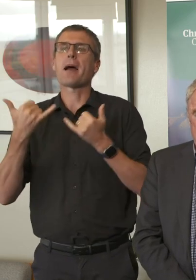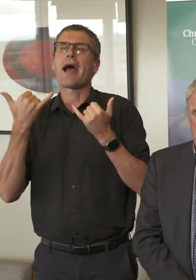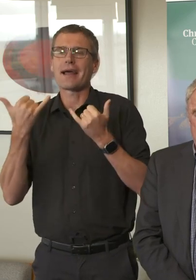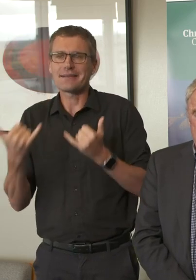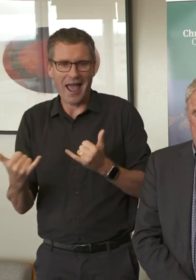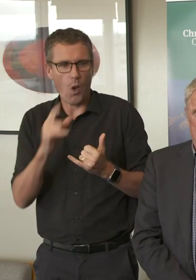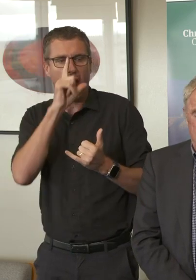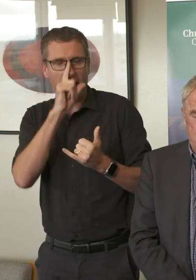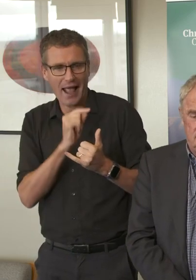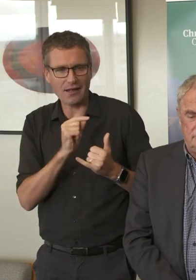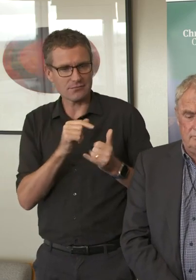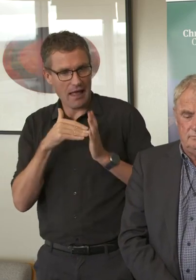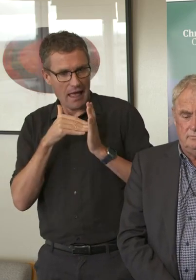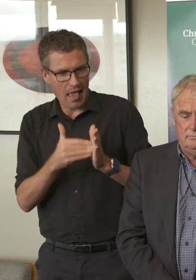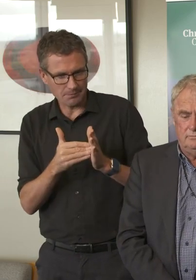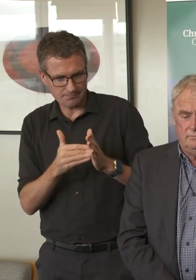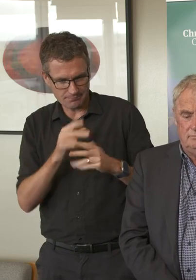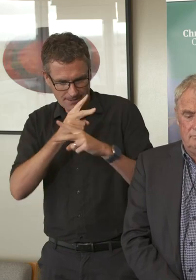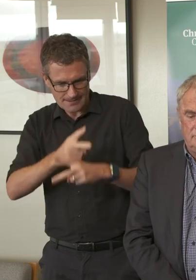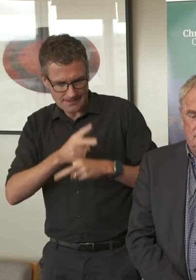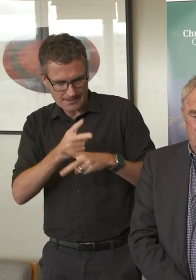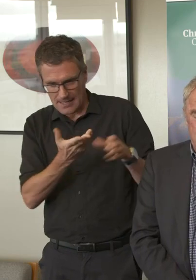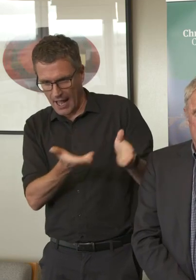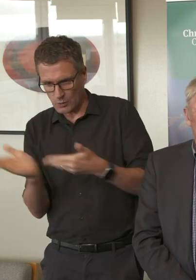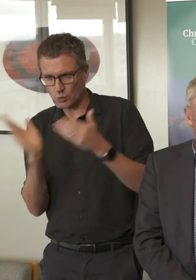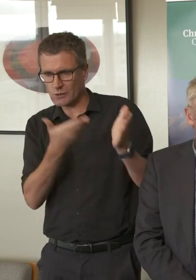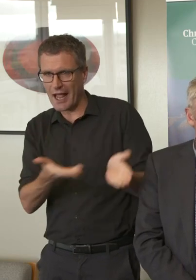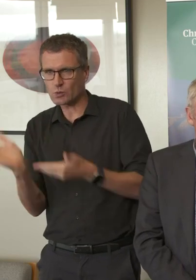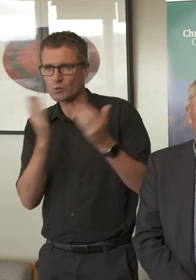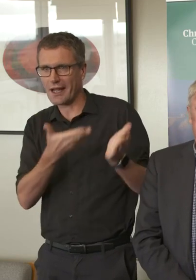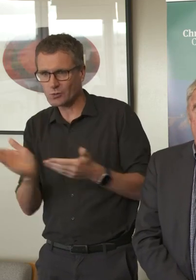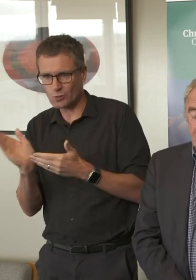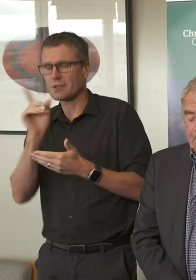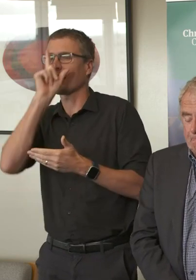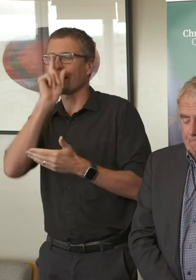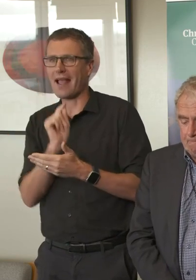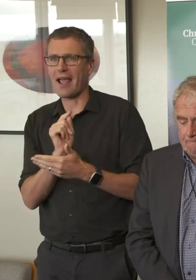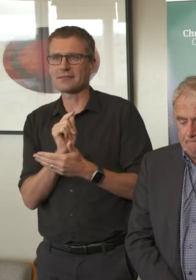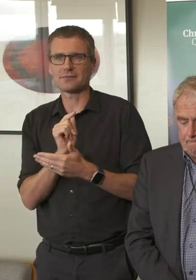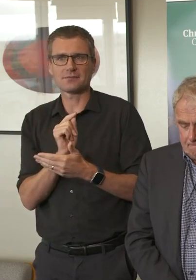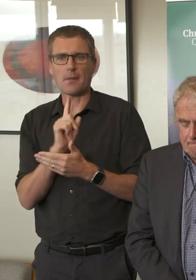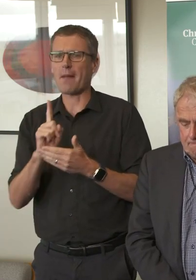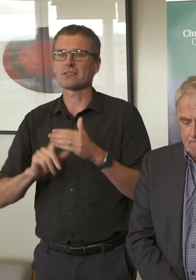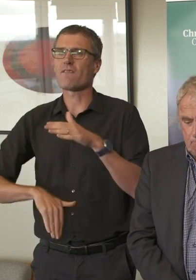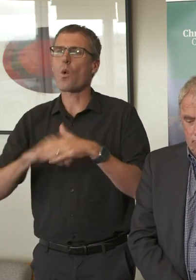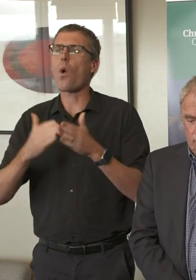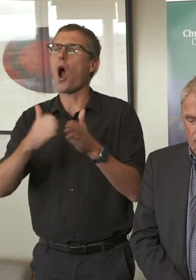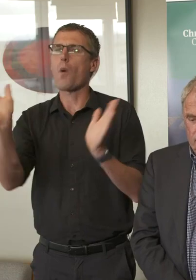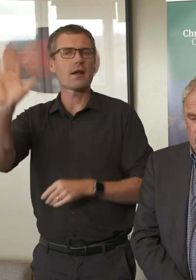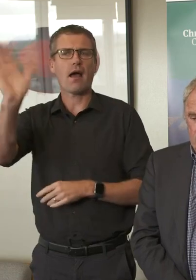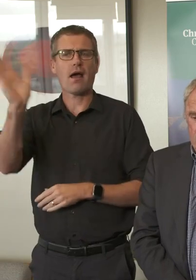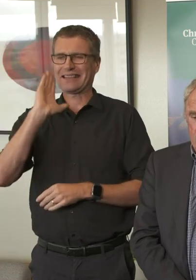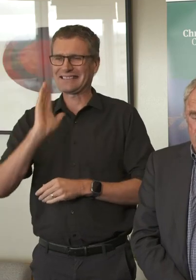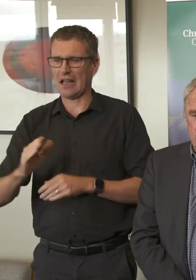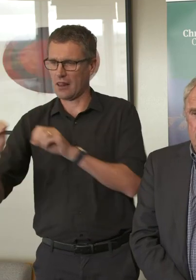River, so there is access in and out of there now, but those are controlled movements because there are still some floodwaters